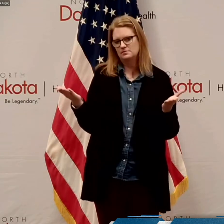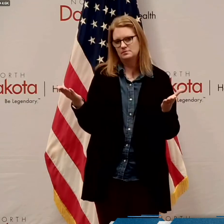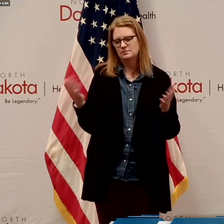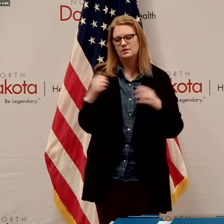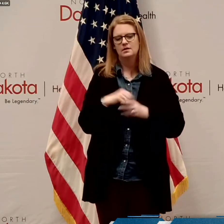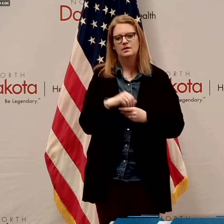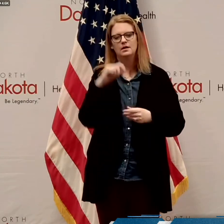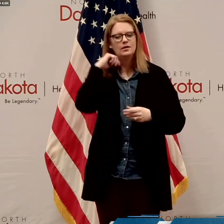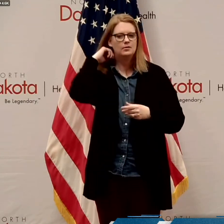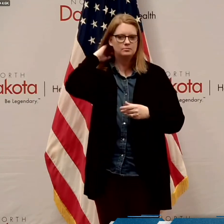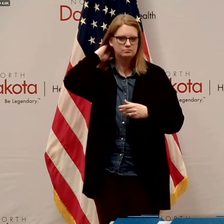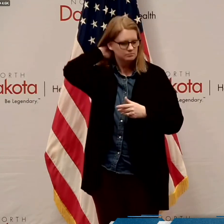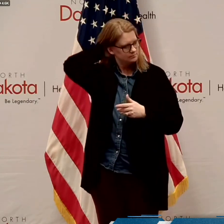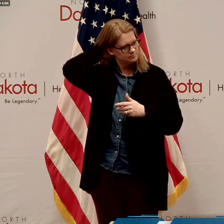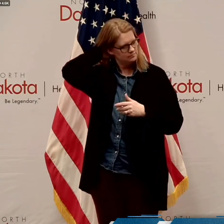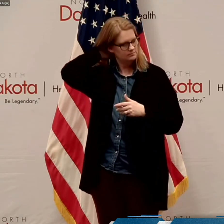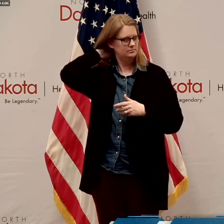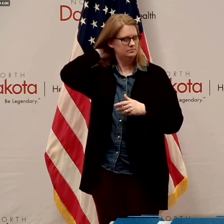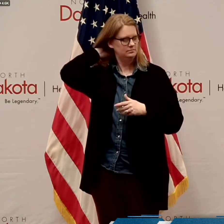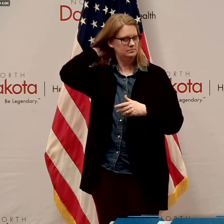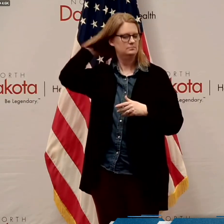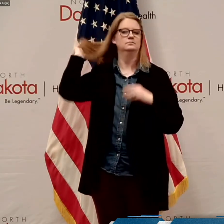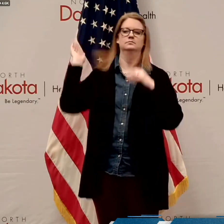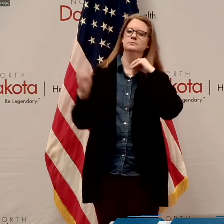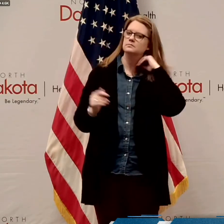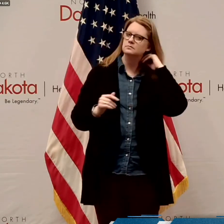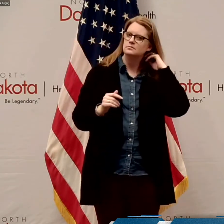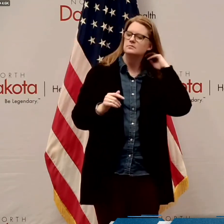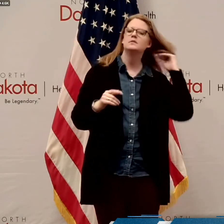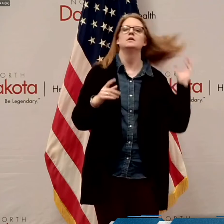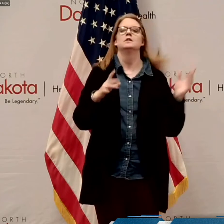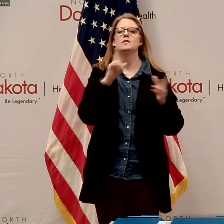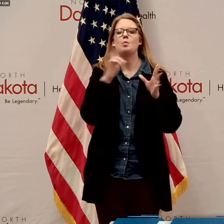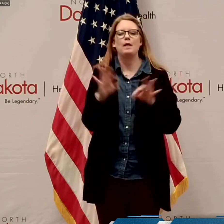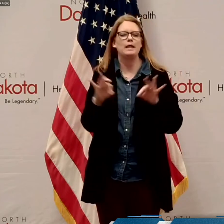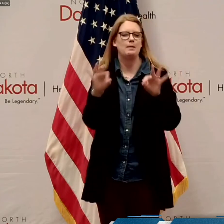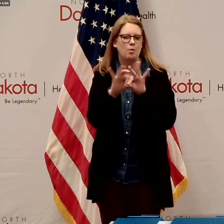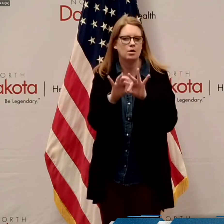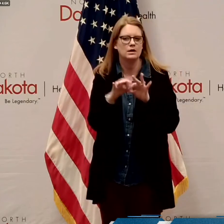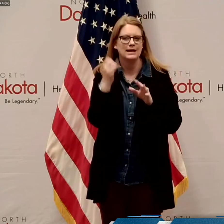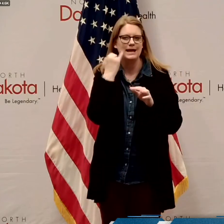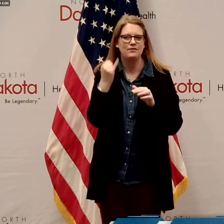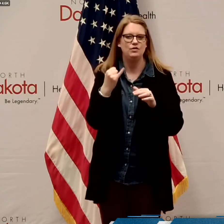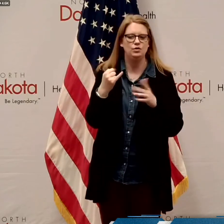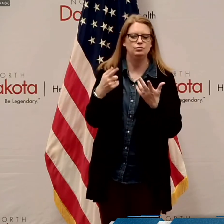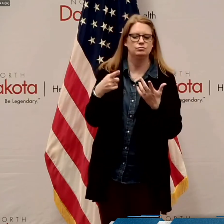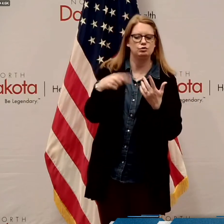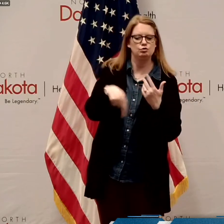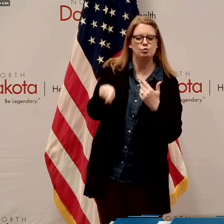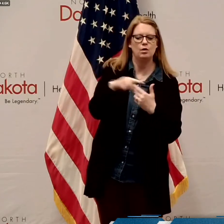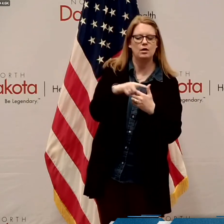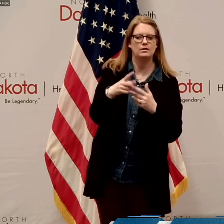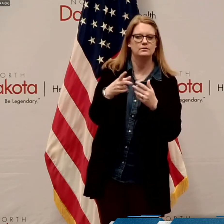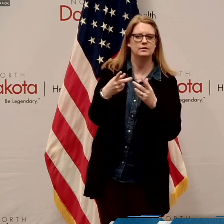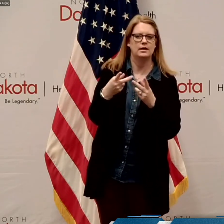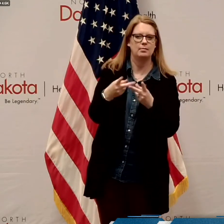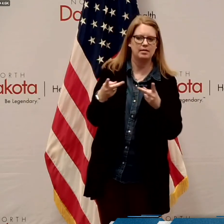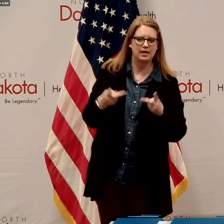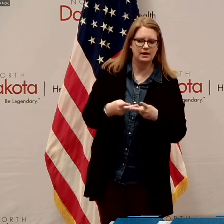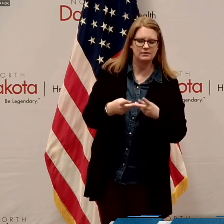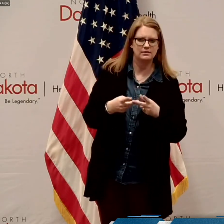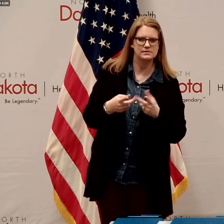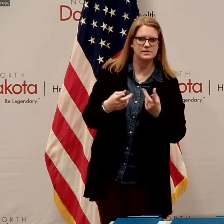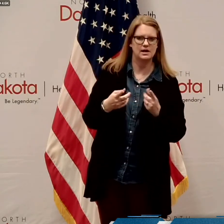are looking to use them. Particularly, they're important if you're going to be in a sustained period of time with someone who's not part of your pod,